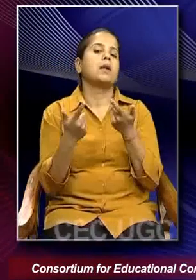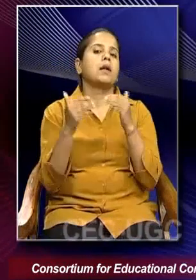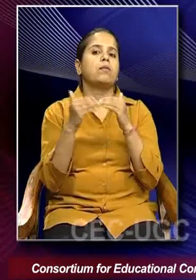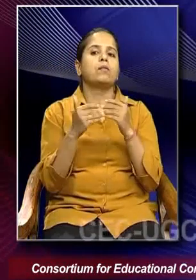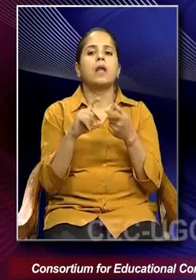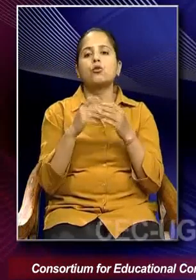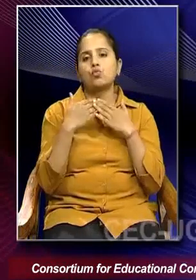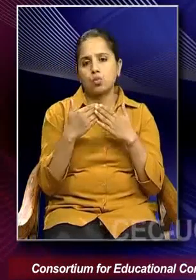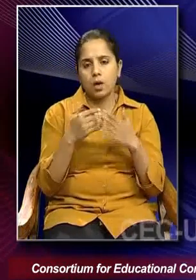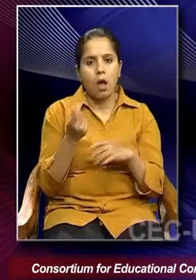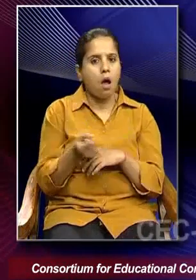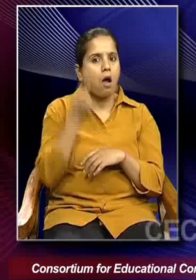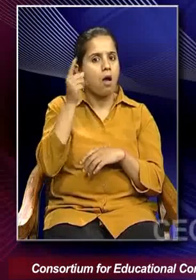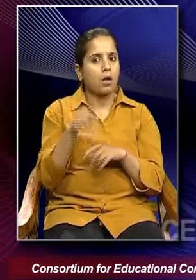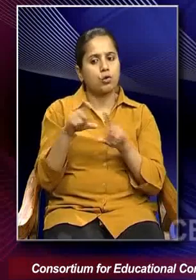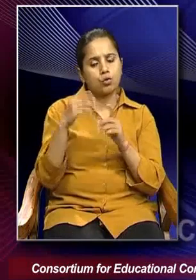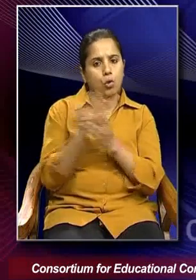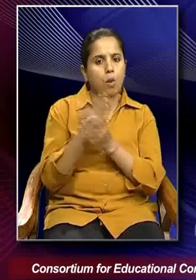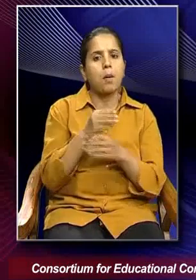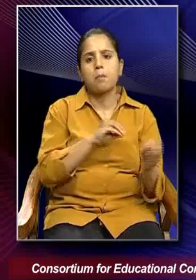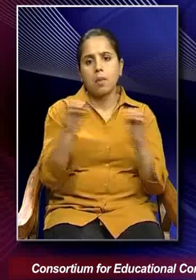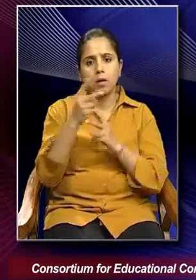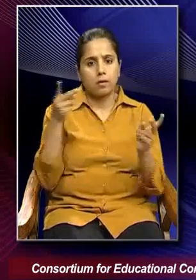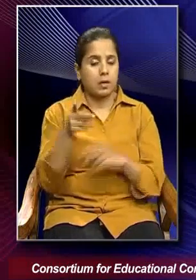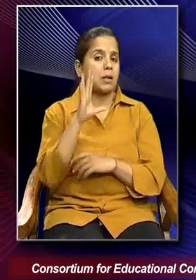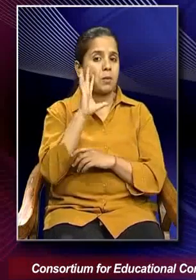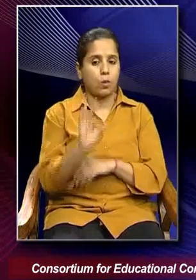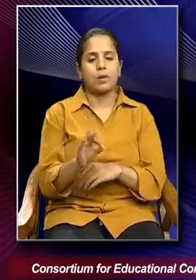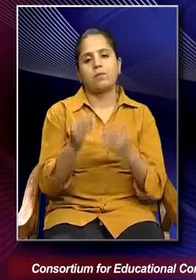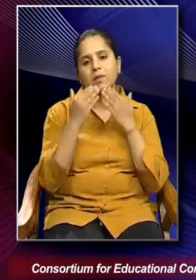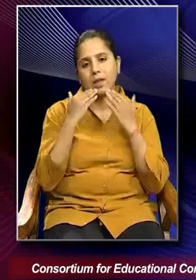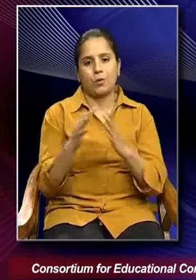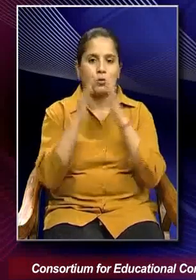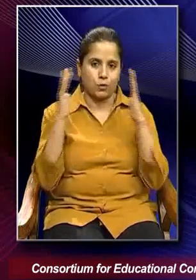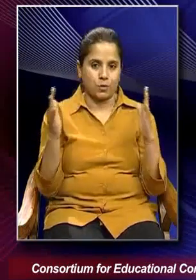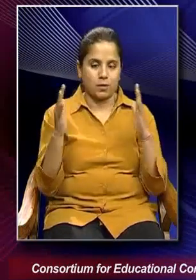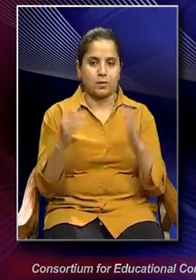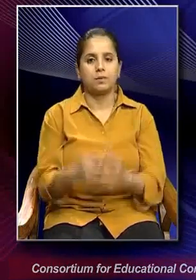understanding and documenting migration is important. So therefore, thank you so much.